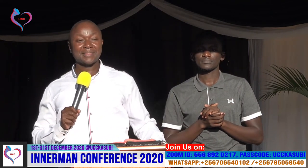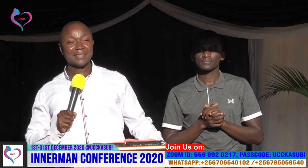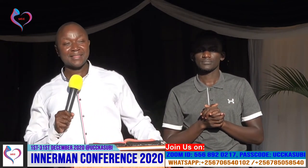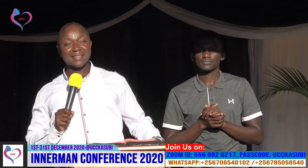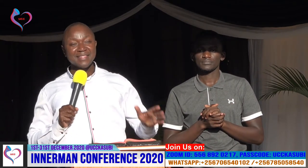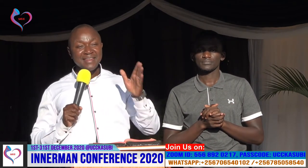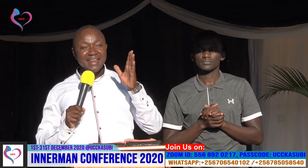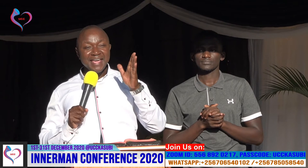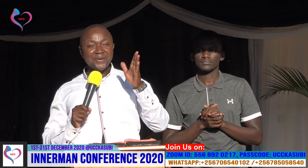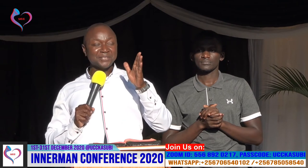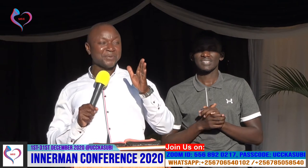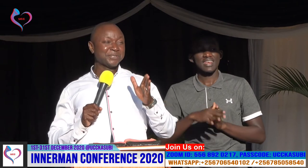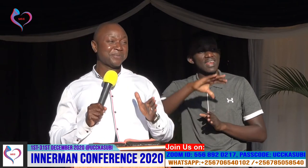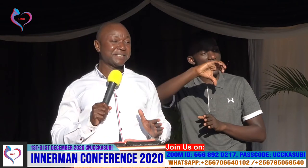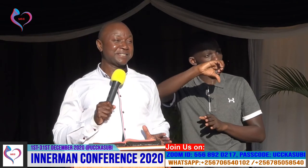9